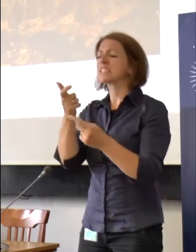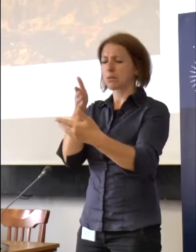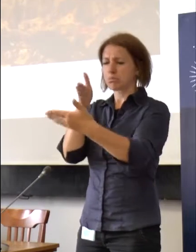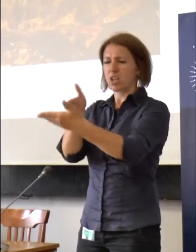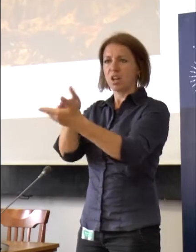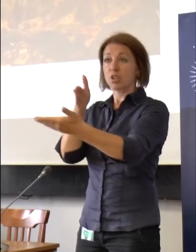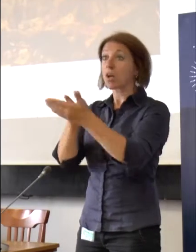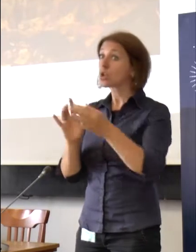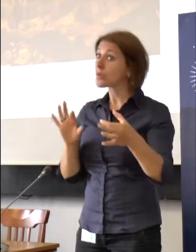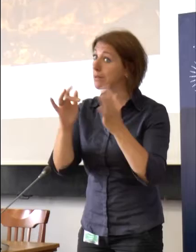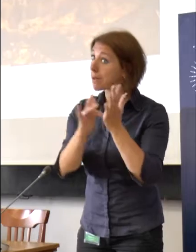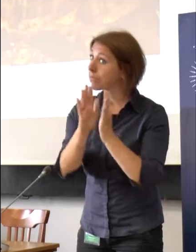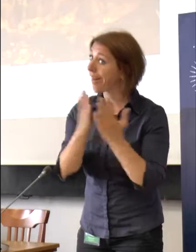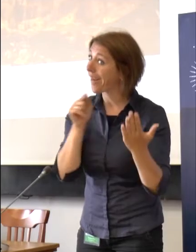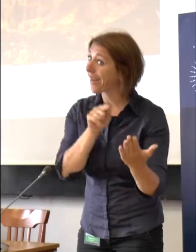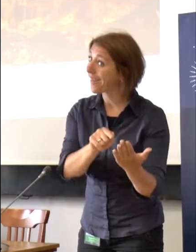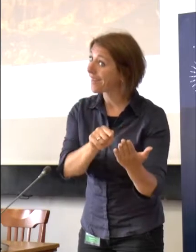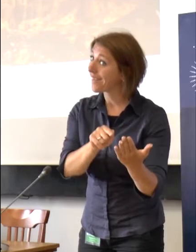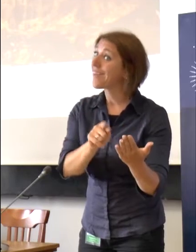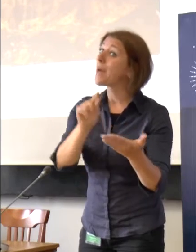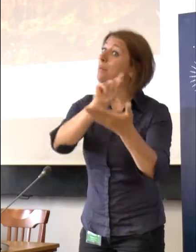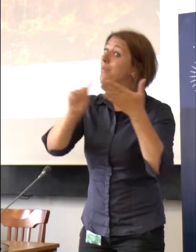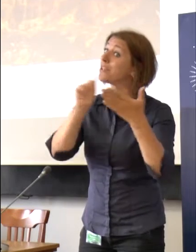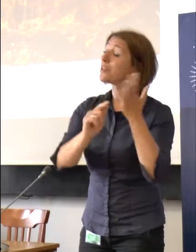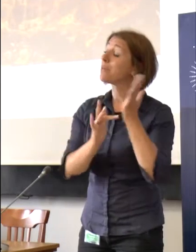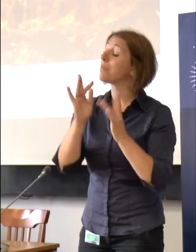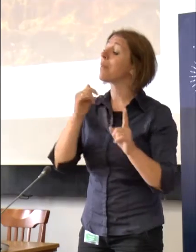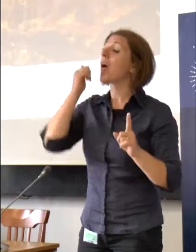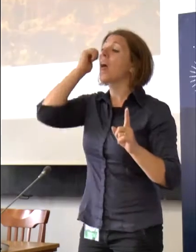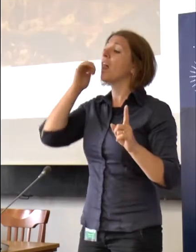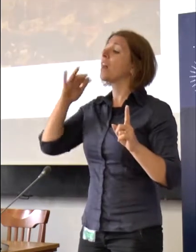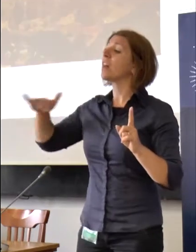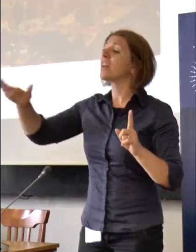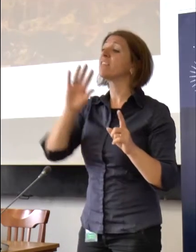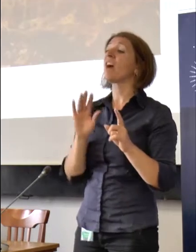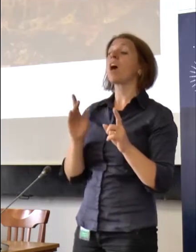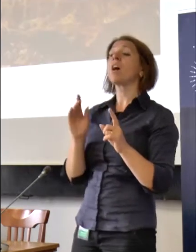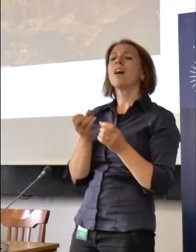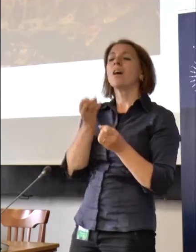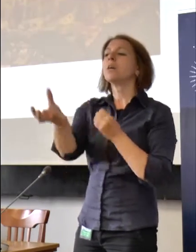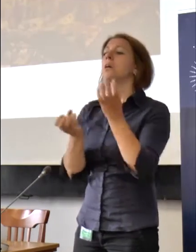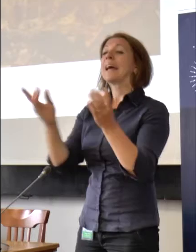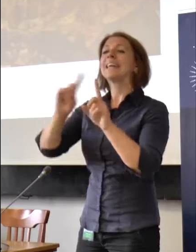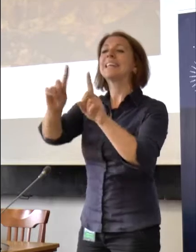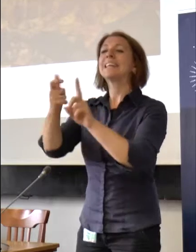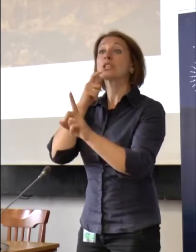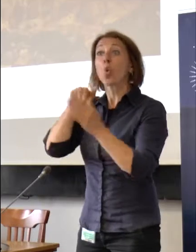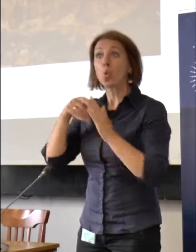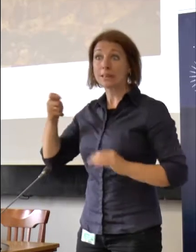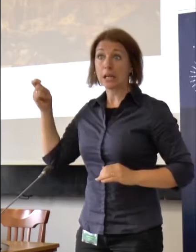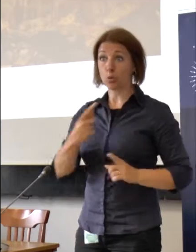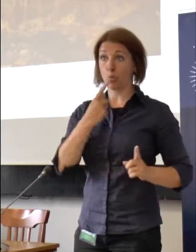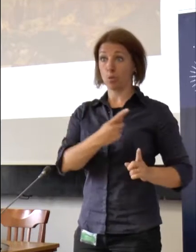and so the Bible, we can't avoid this. And the Bible says languages are a punishment, very clearly. And